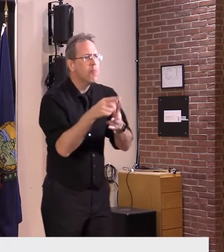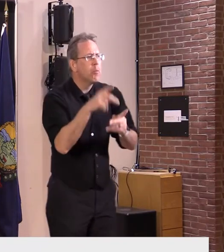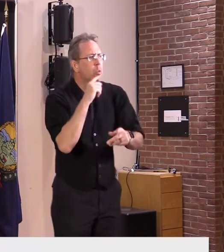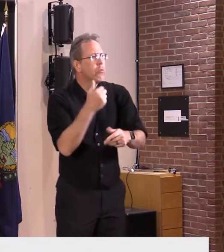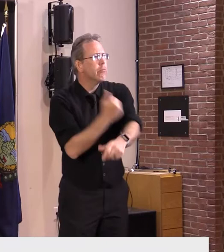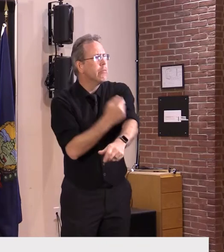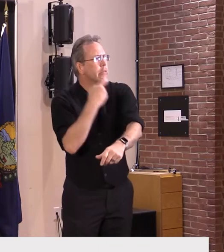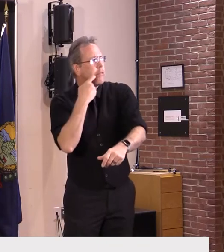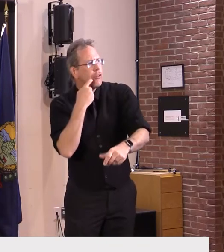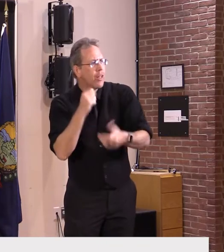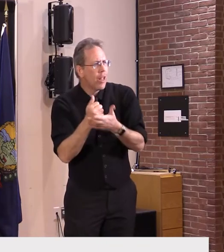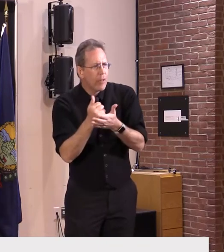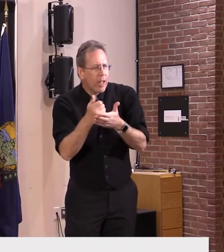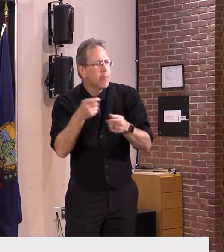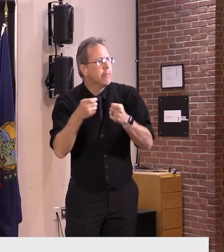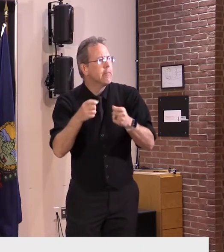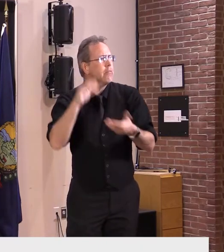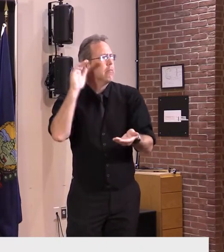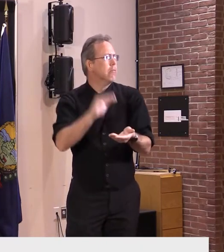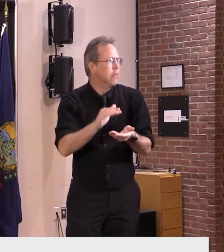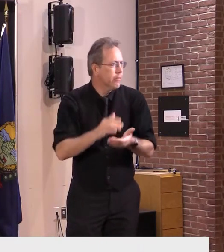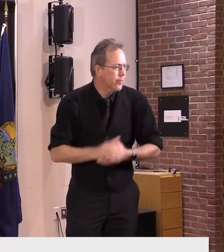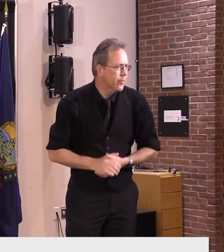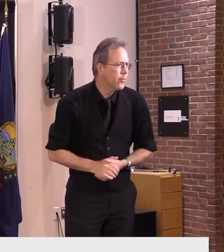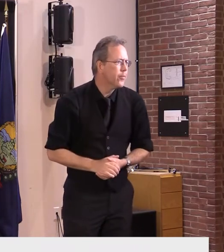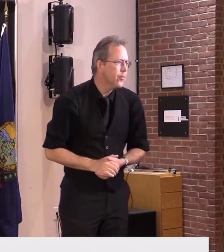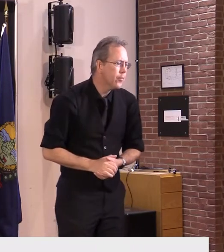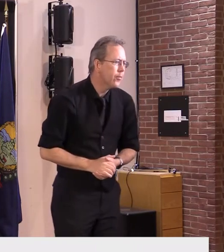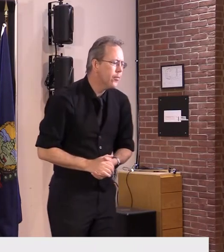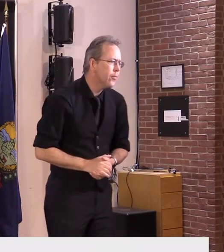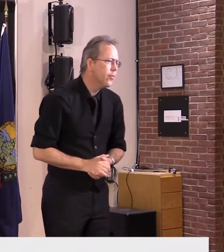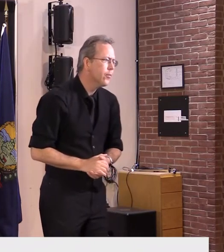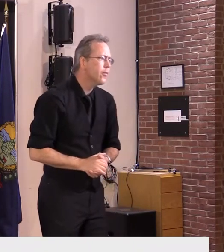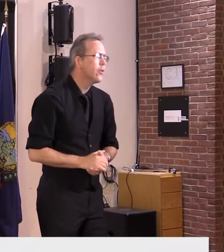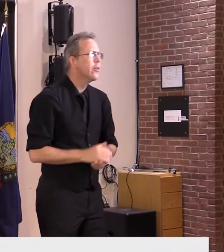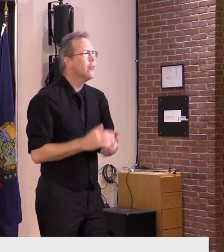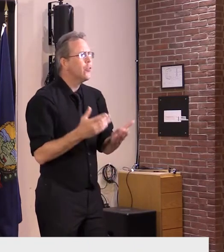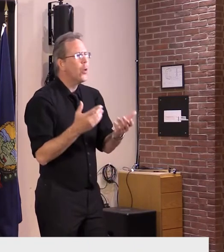those efforts, while making some ground in some areas,